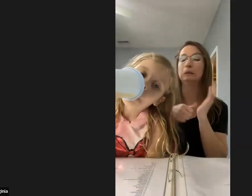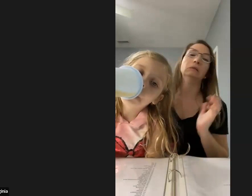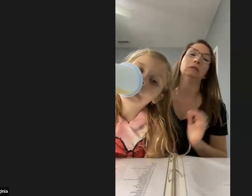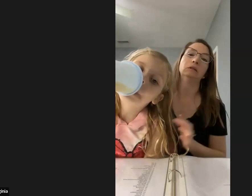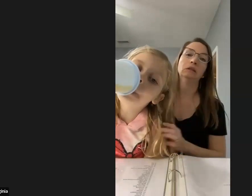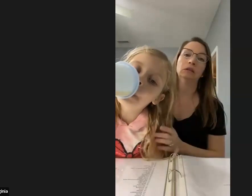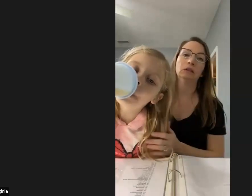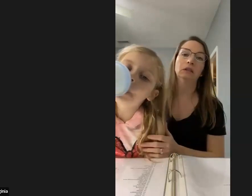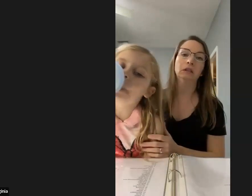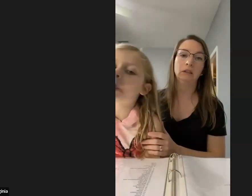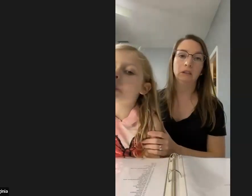skills?